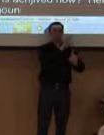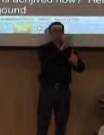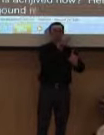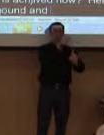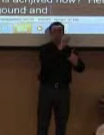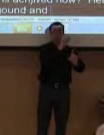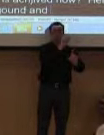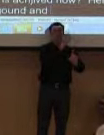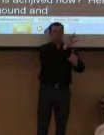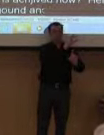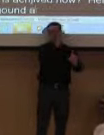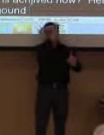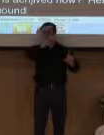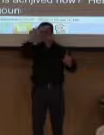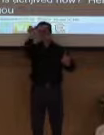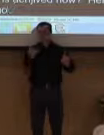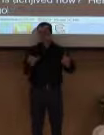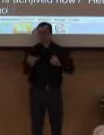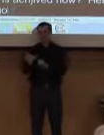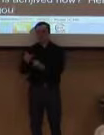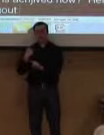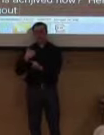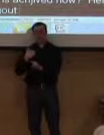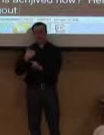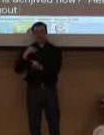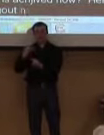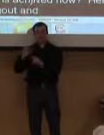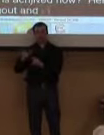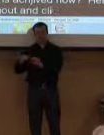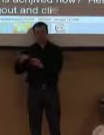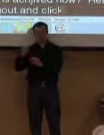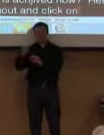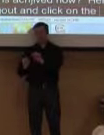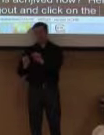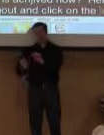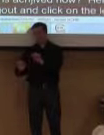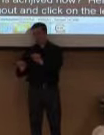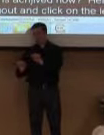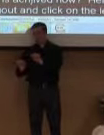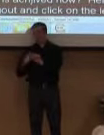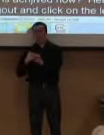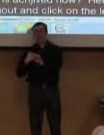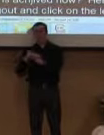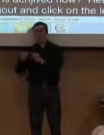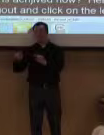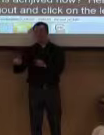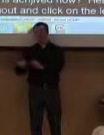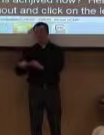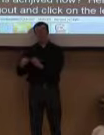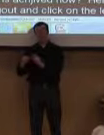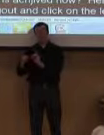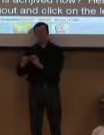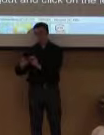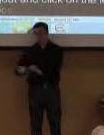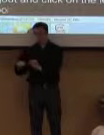feature, and that will open on the right. In the lower right, the box to put in a new comment also has